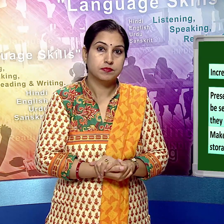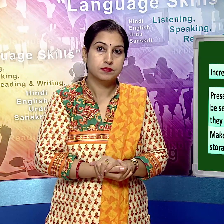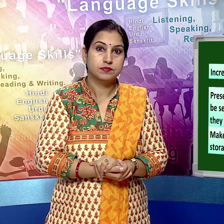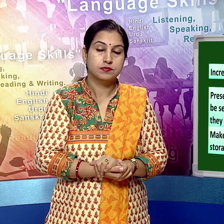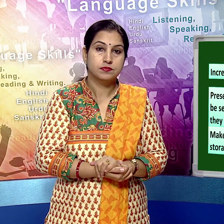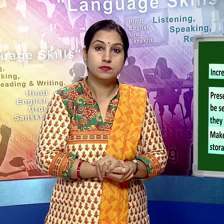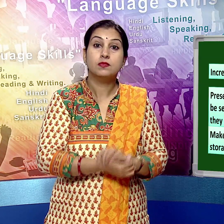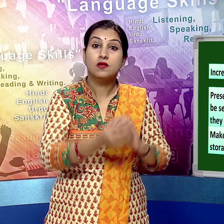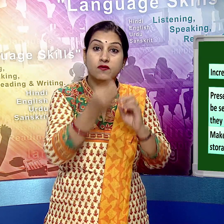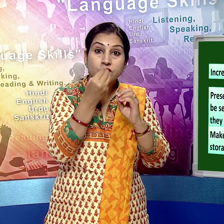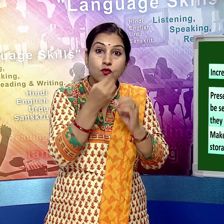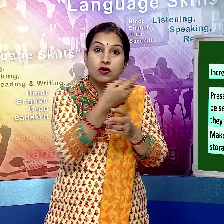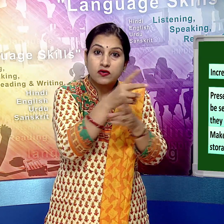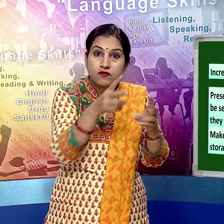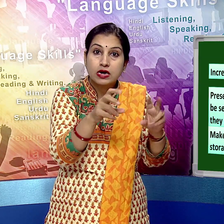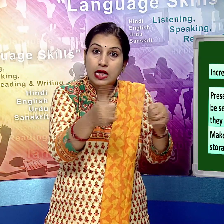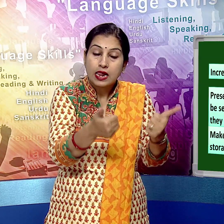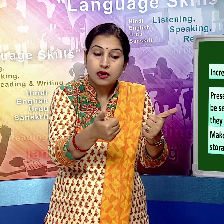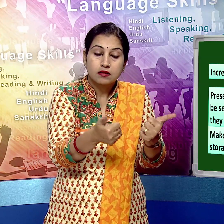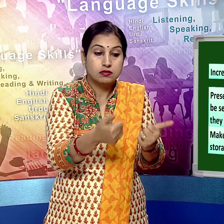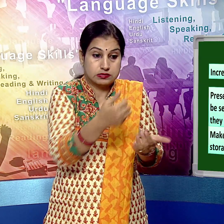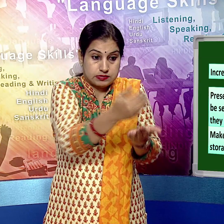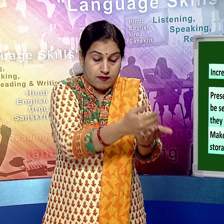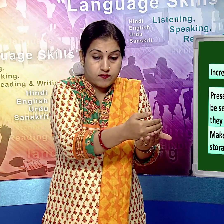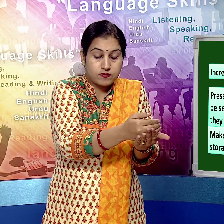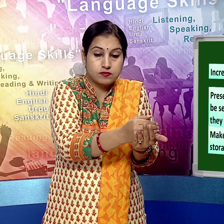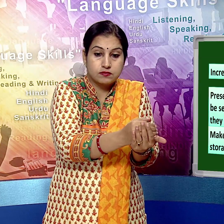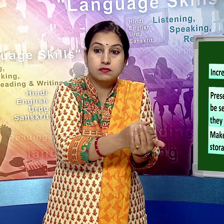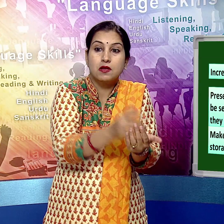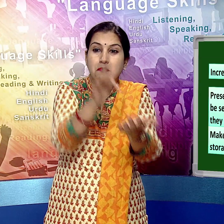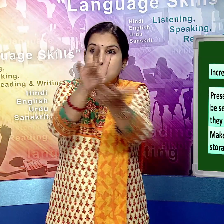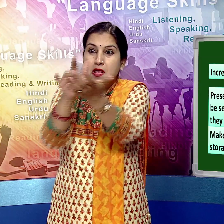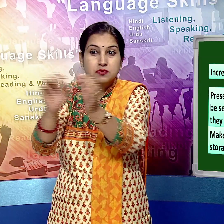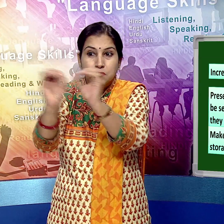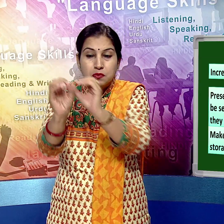Preserved food items can be sent to places where they are not grown.